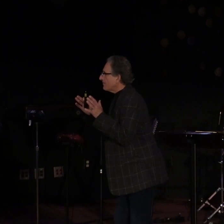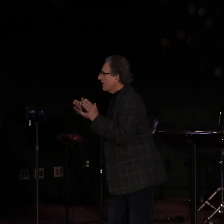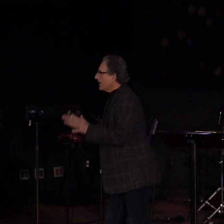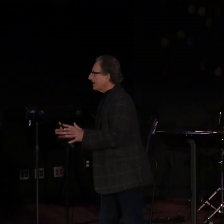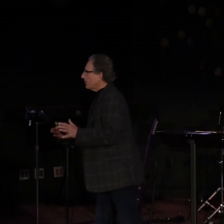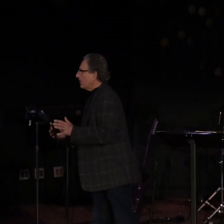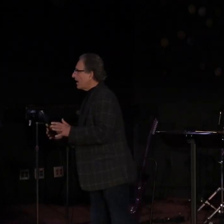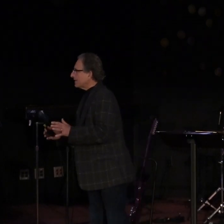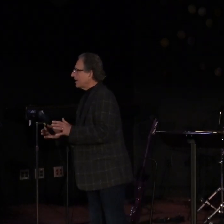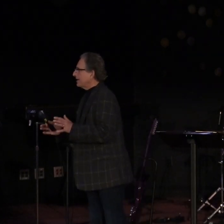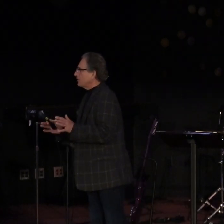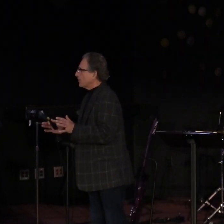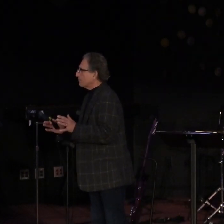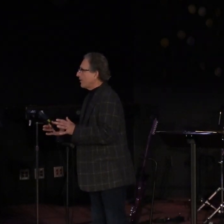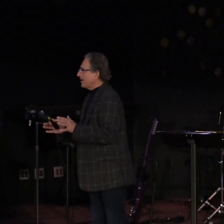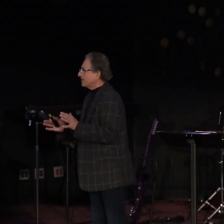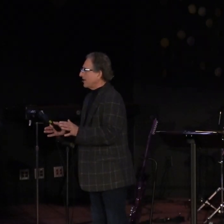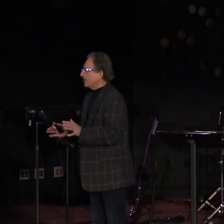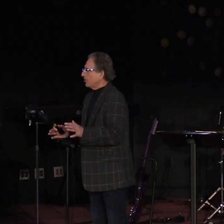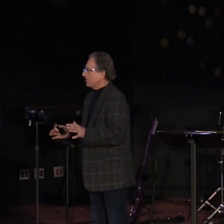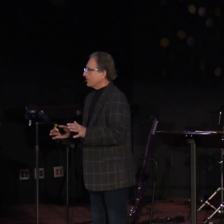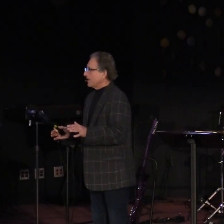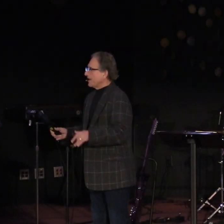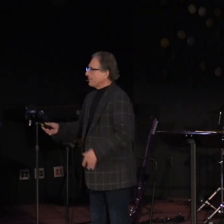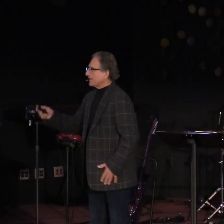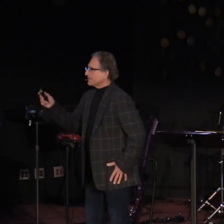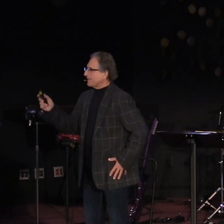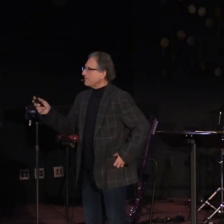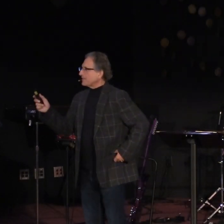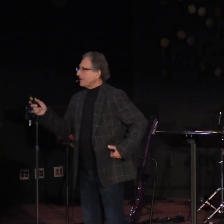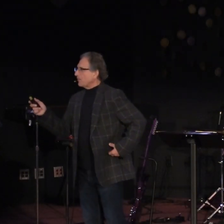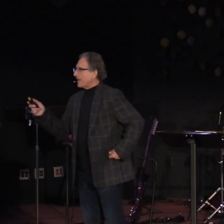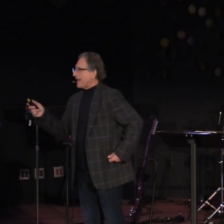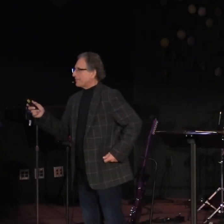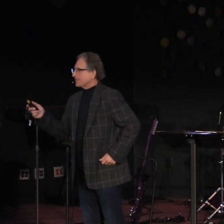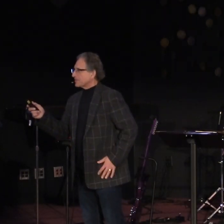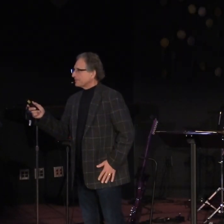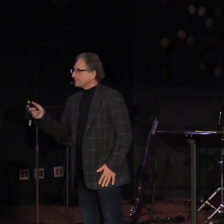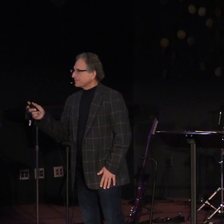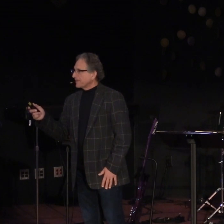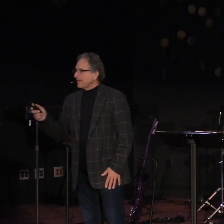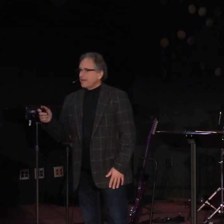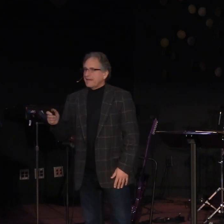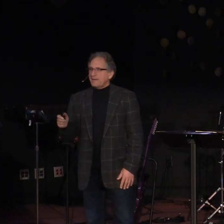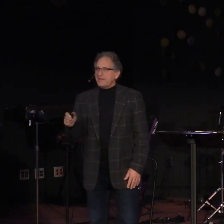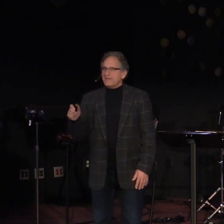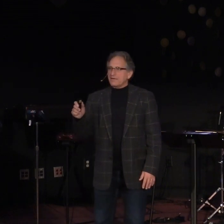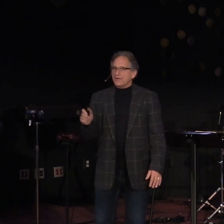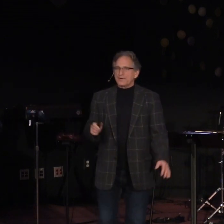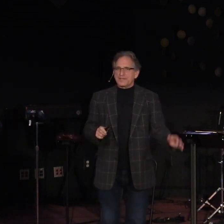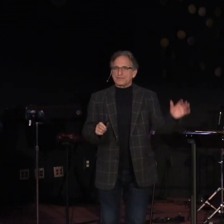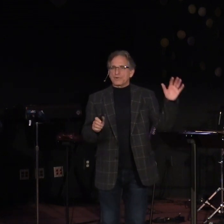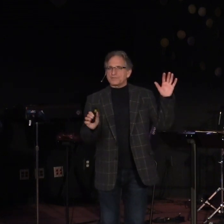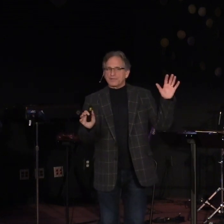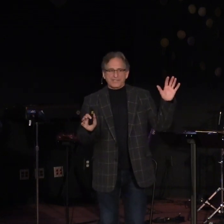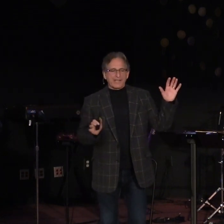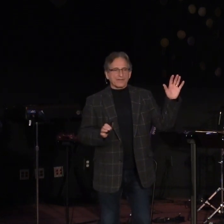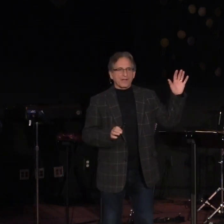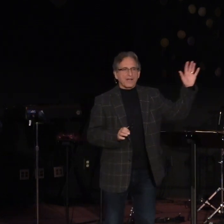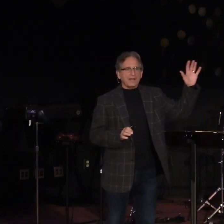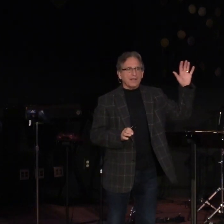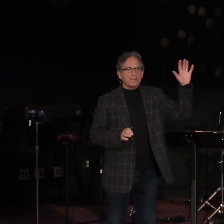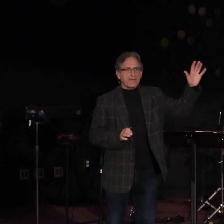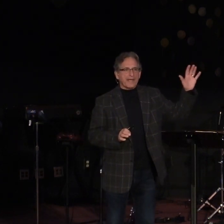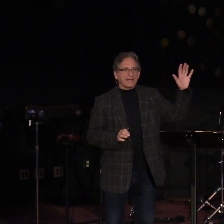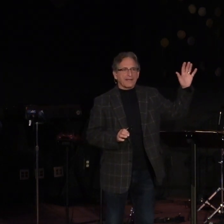You have got to lock that in your brain and take it with you. Because let me tell you what happens. How many have ever heard these words put